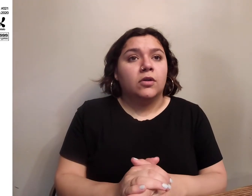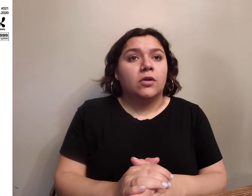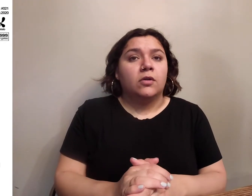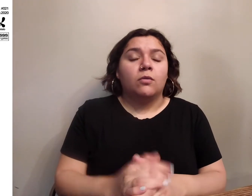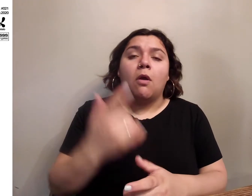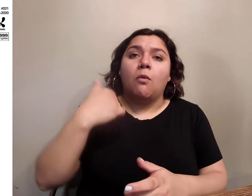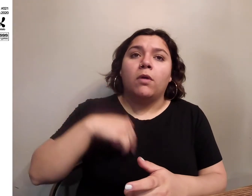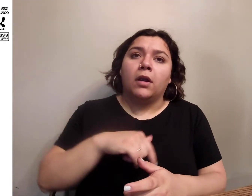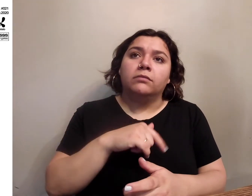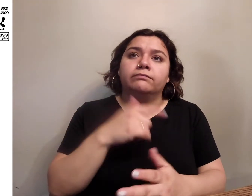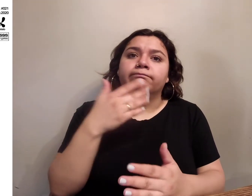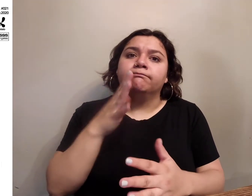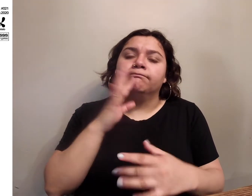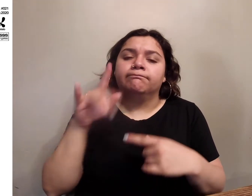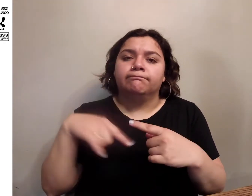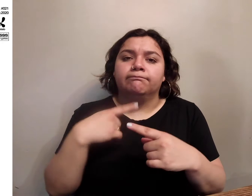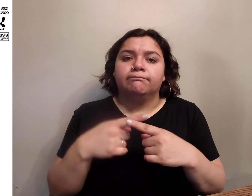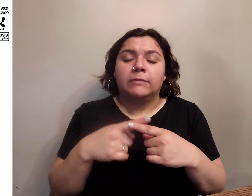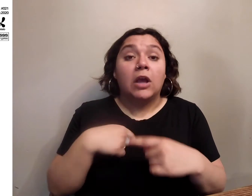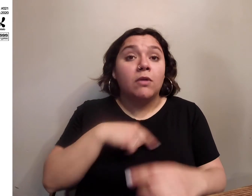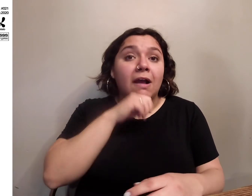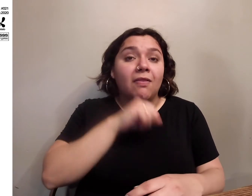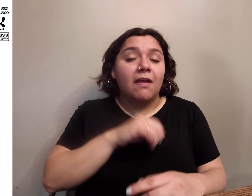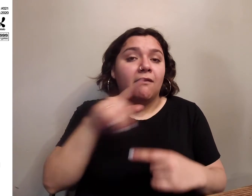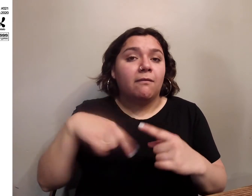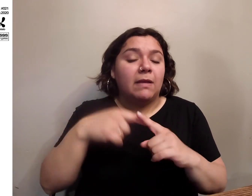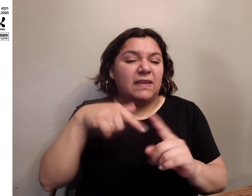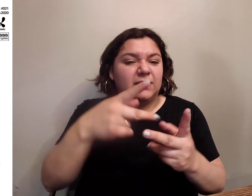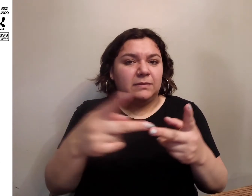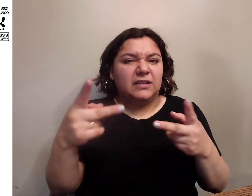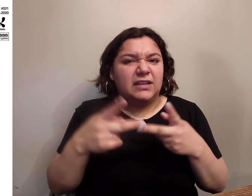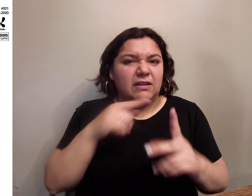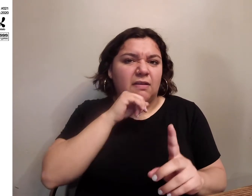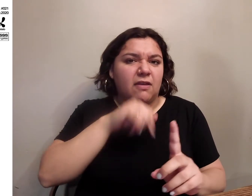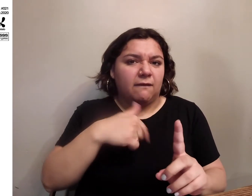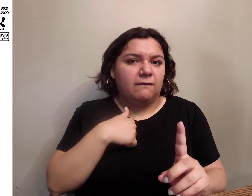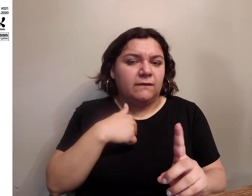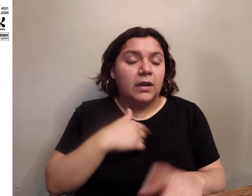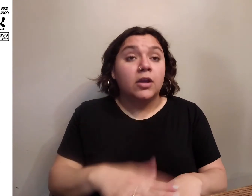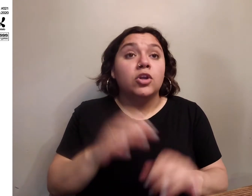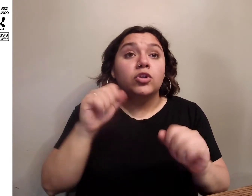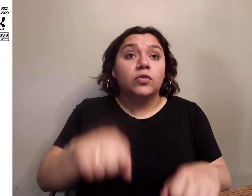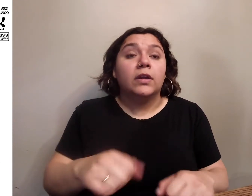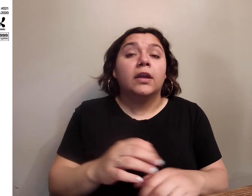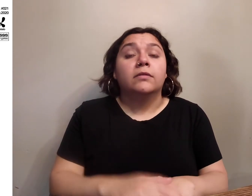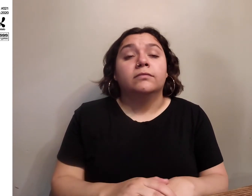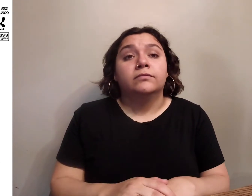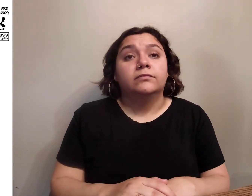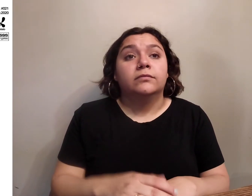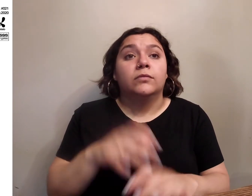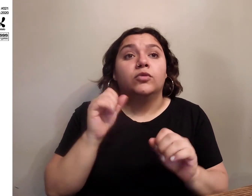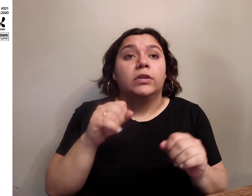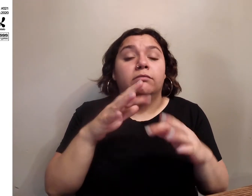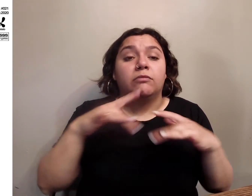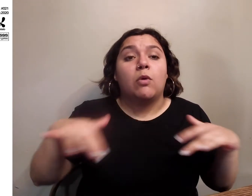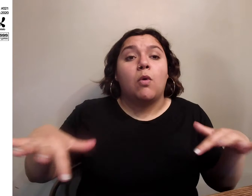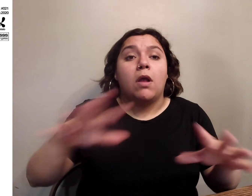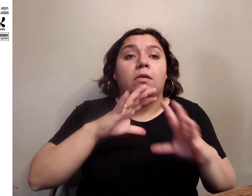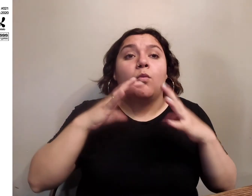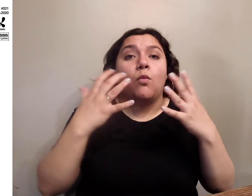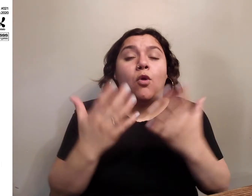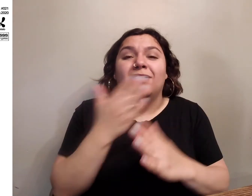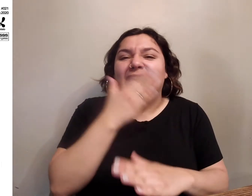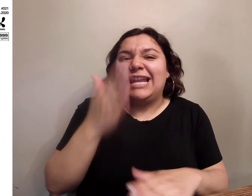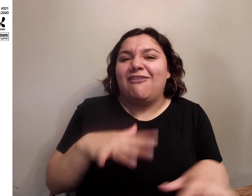adjacent to. And I think that's what I love about this place is you can wander the world and never leave